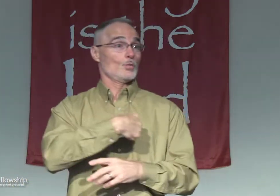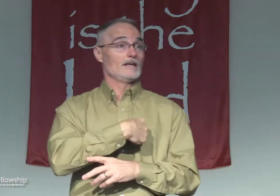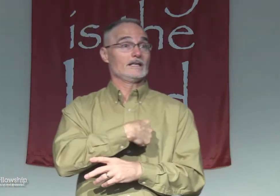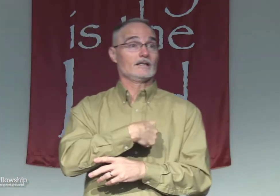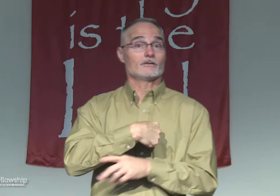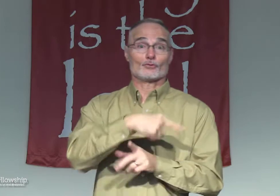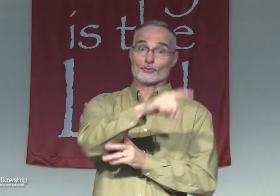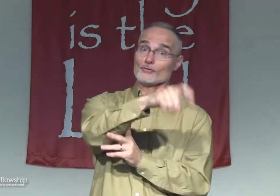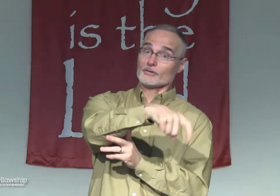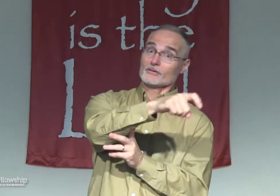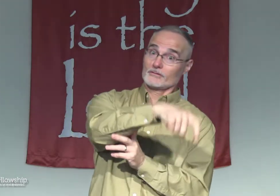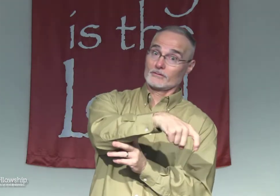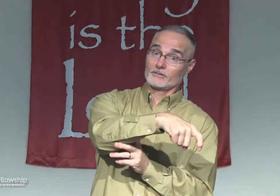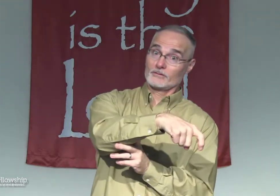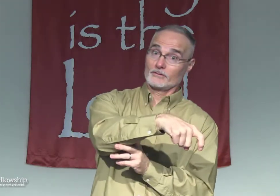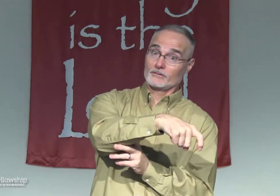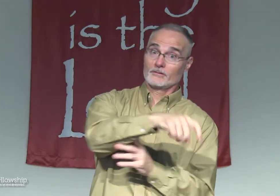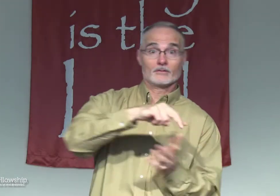But honestly,